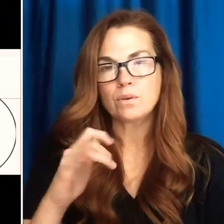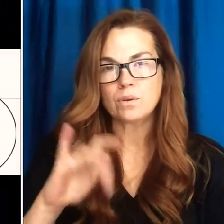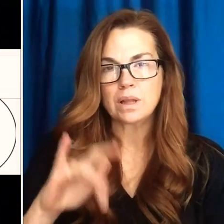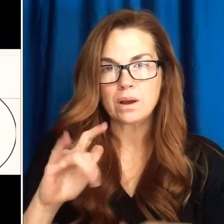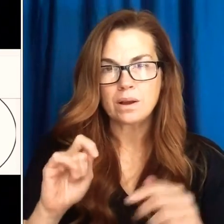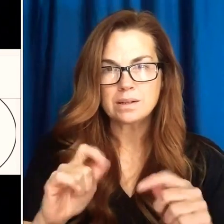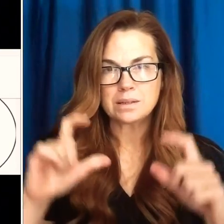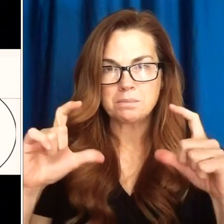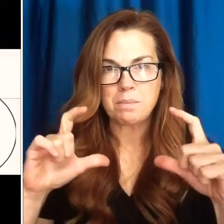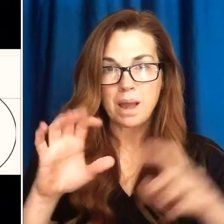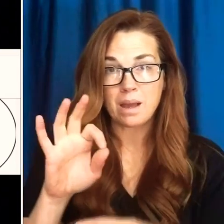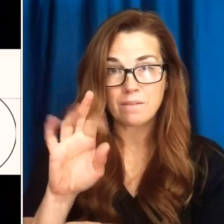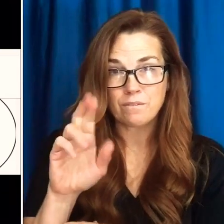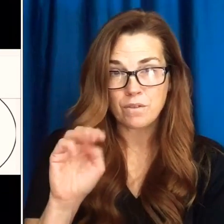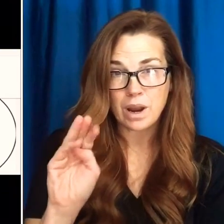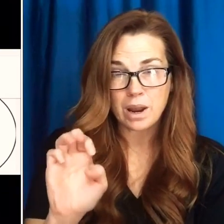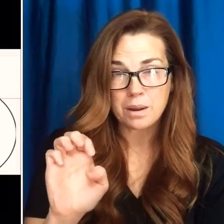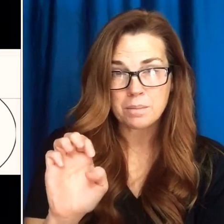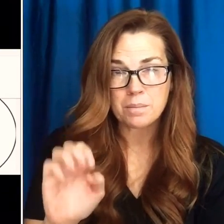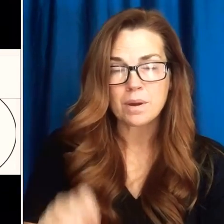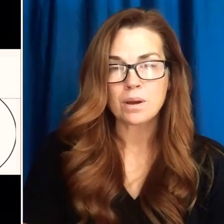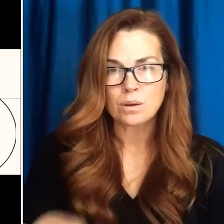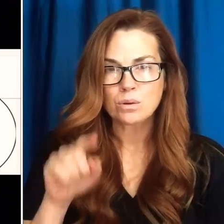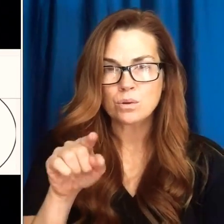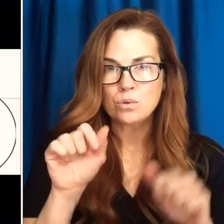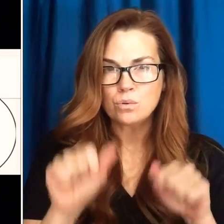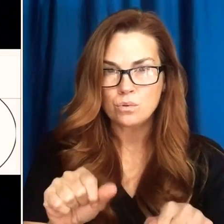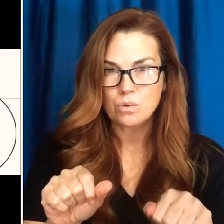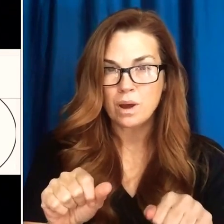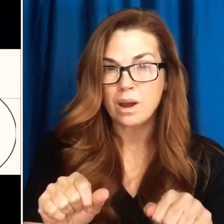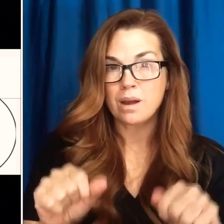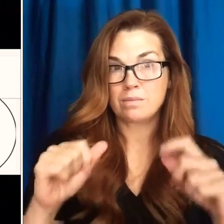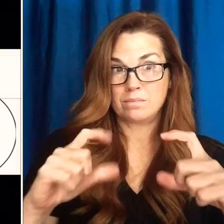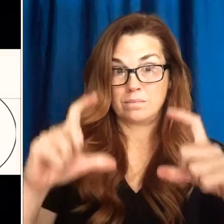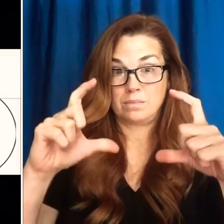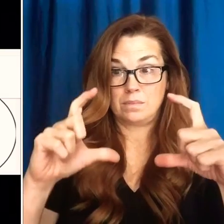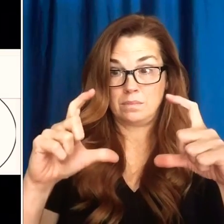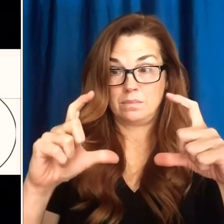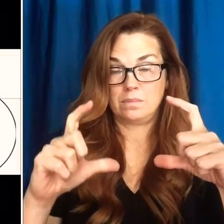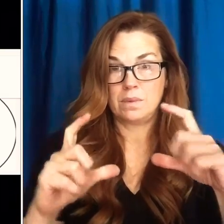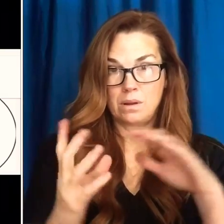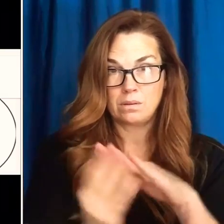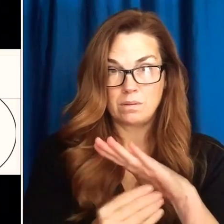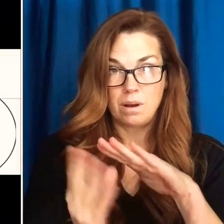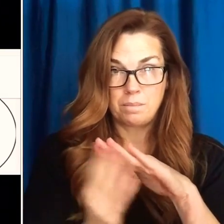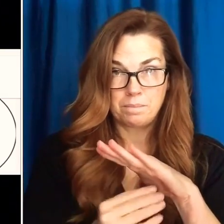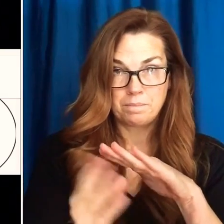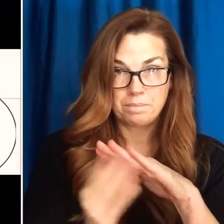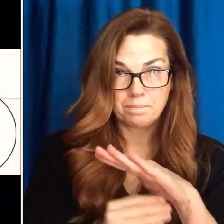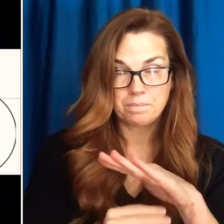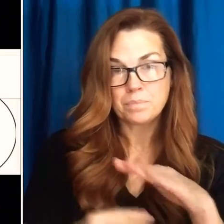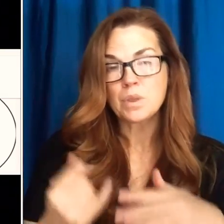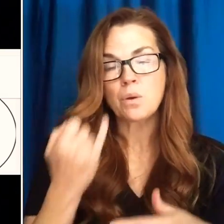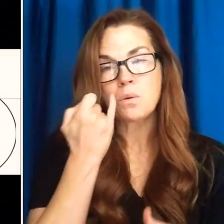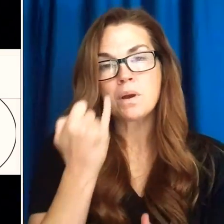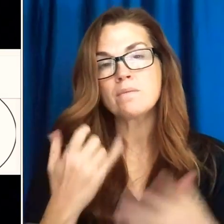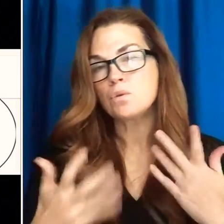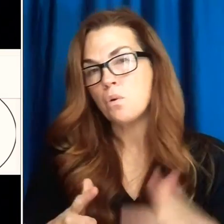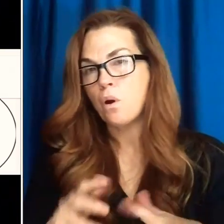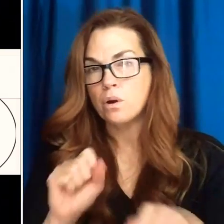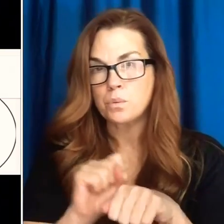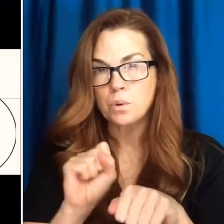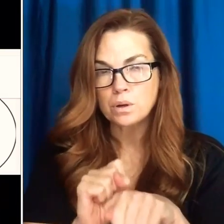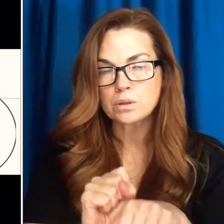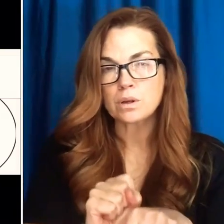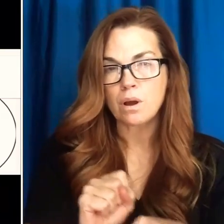clicking on the top right hand corner, is to duplicate the slide. So if you wanted to duplicate this slide that you already worked on so you can just make some modifications,